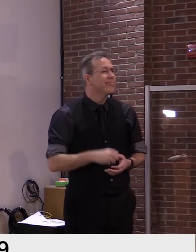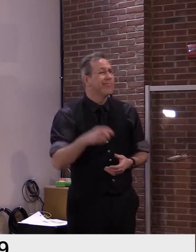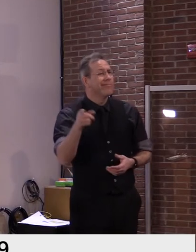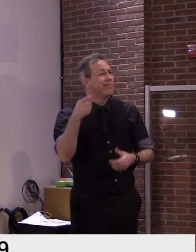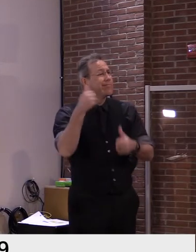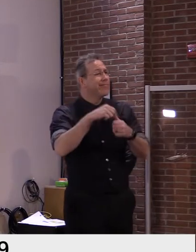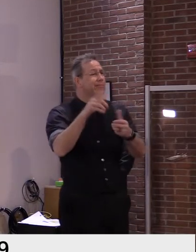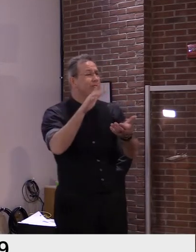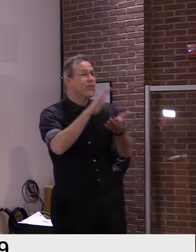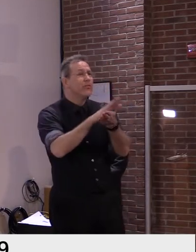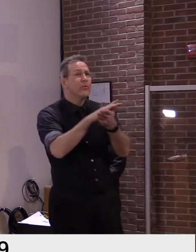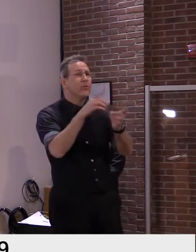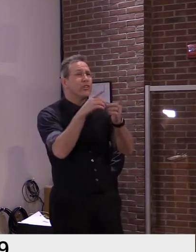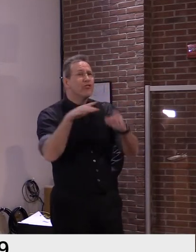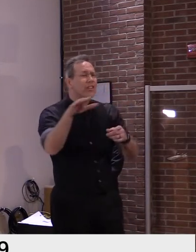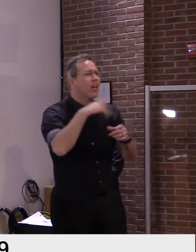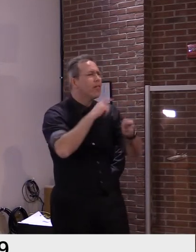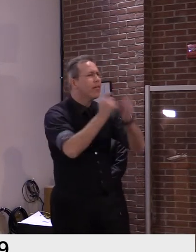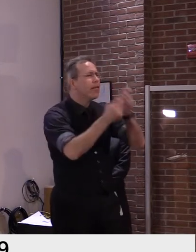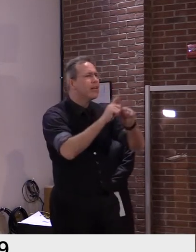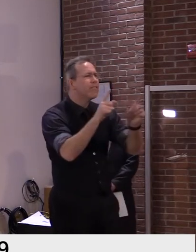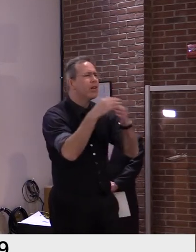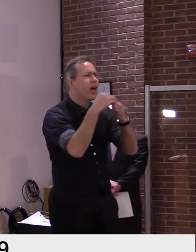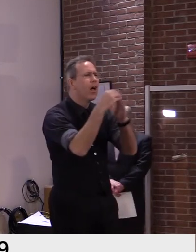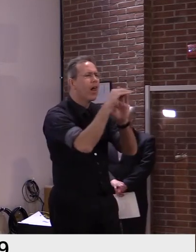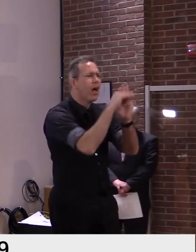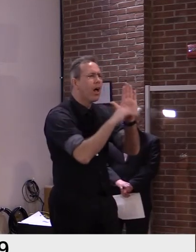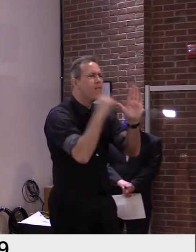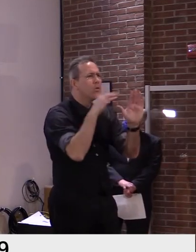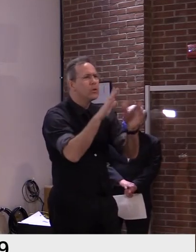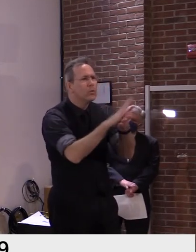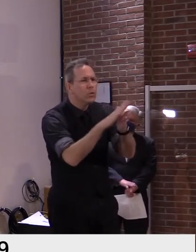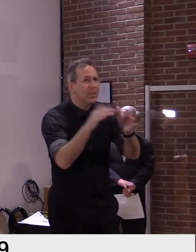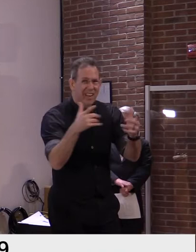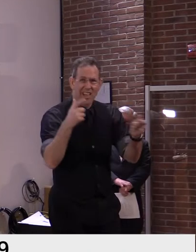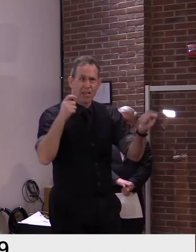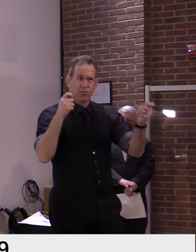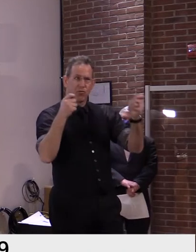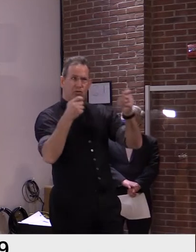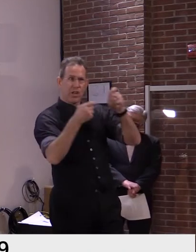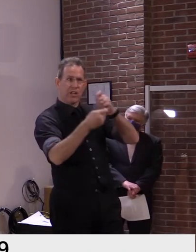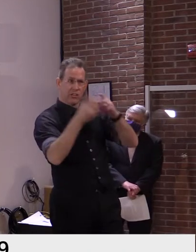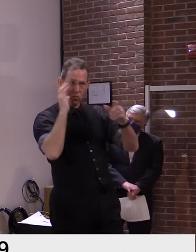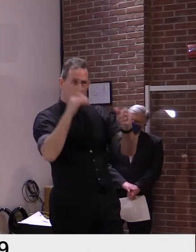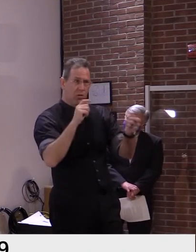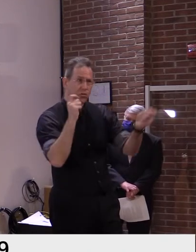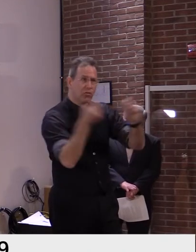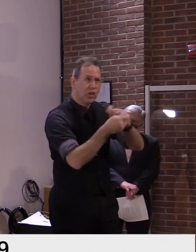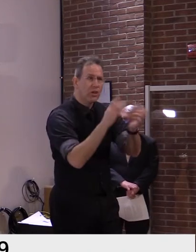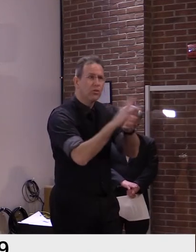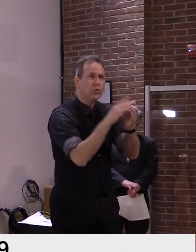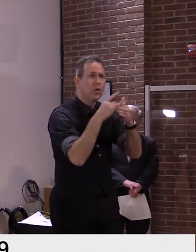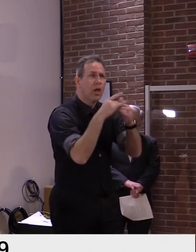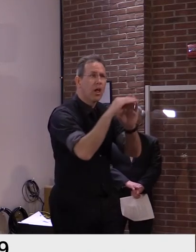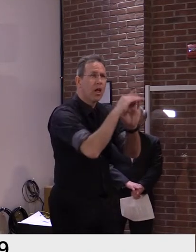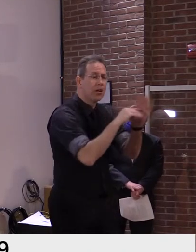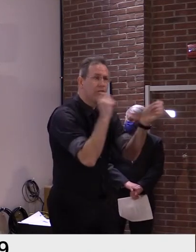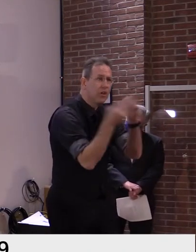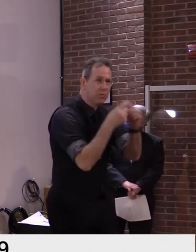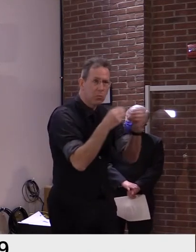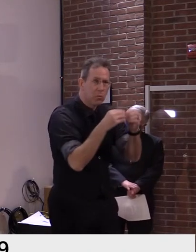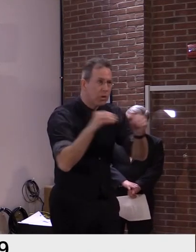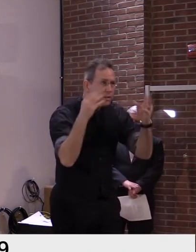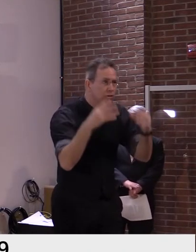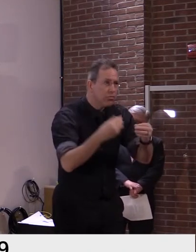is a huge hurdle that we're getting beyond at this point in time. And this is what we